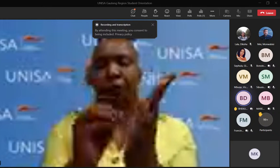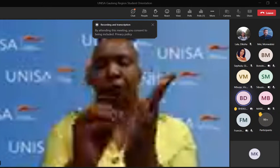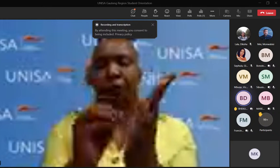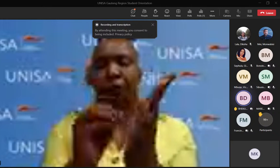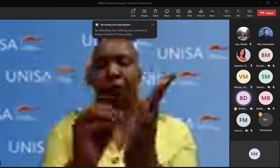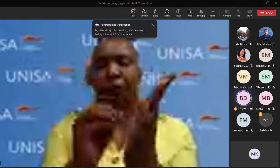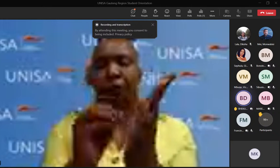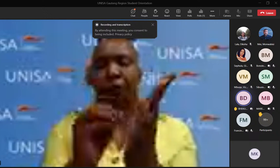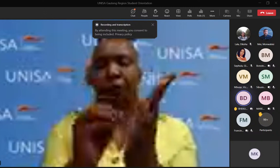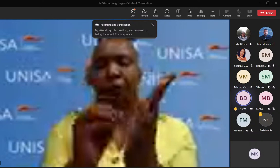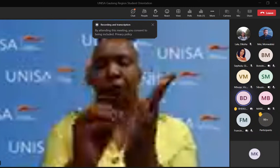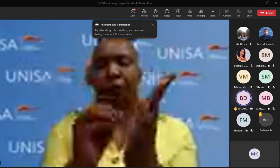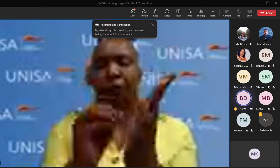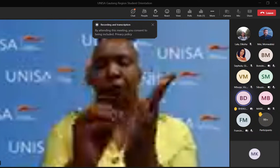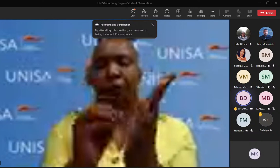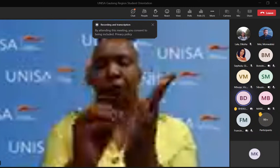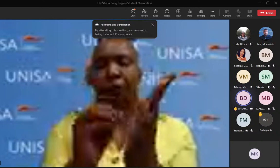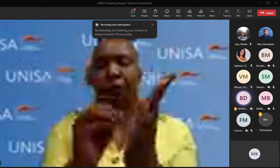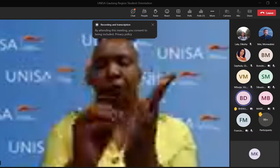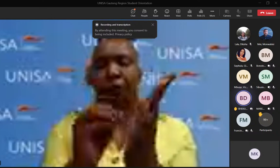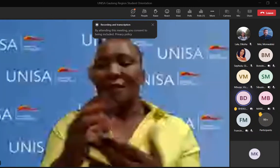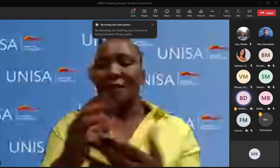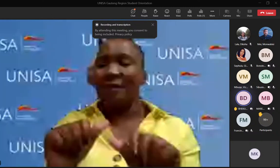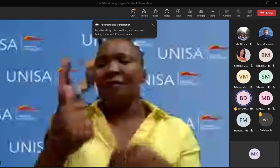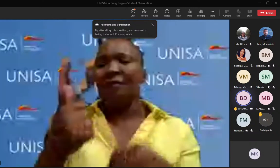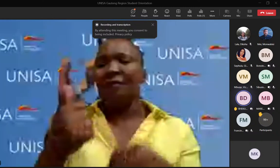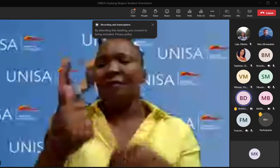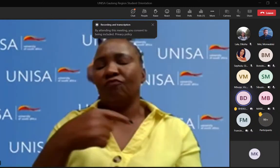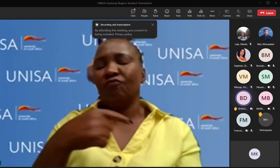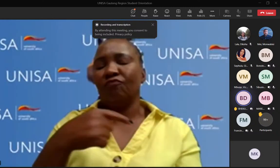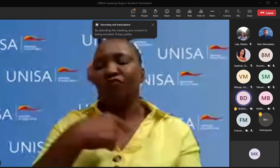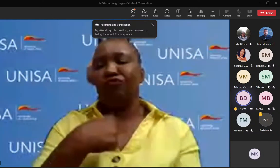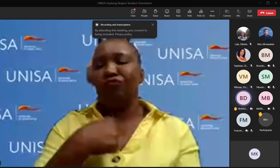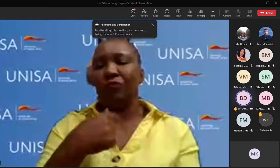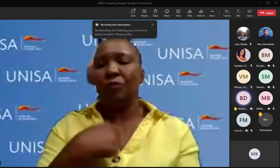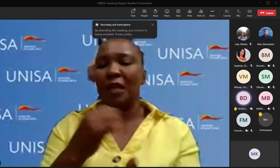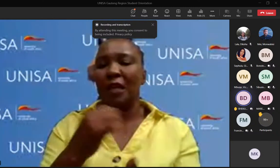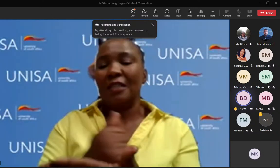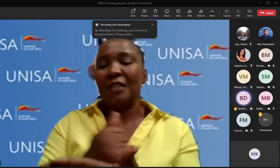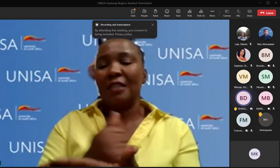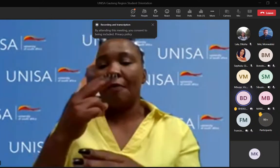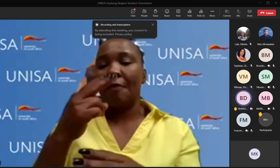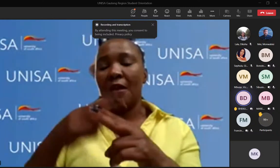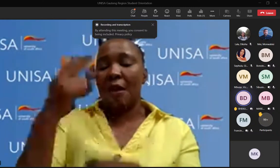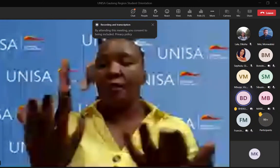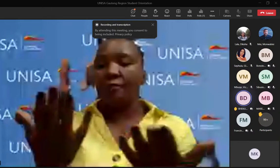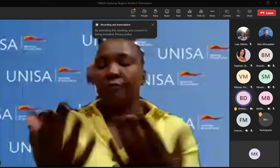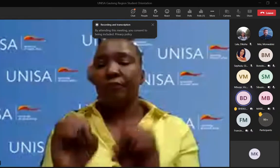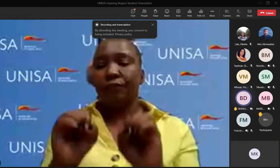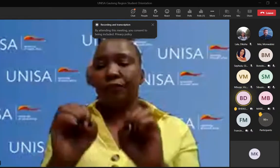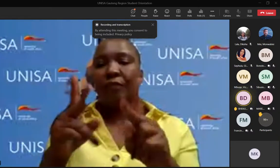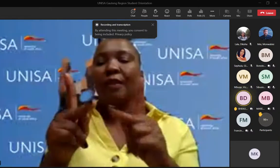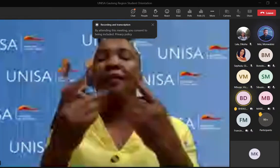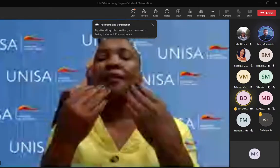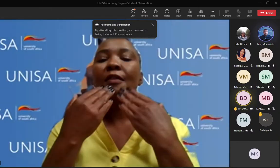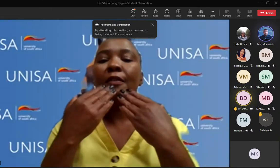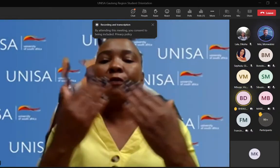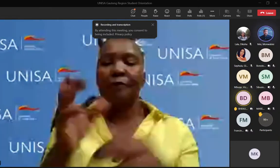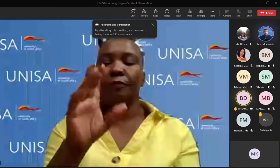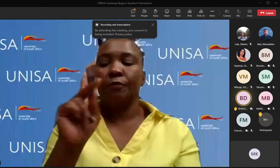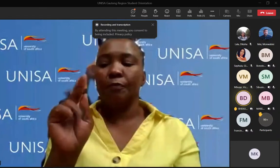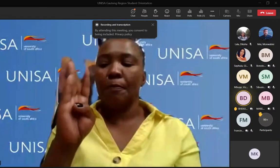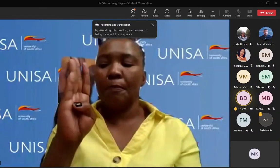perhaps a chance that my registration will be finalized okay thank you for your question